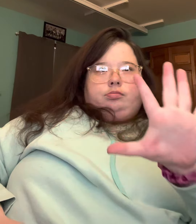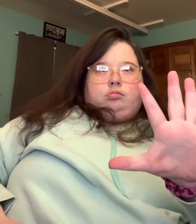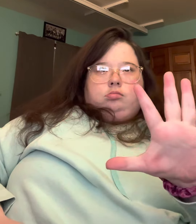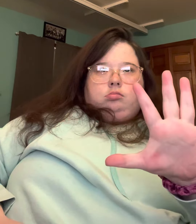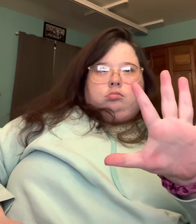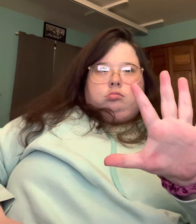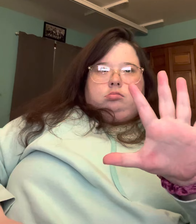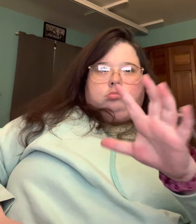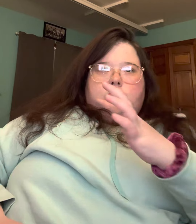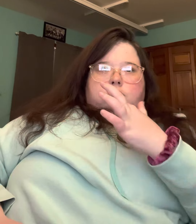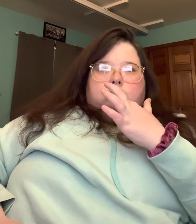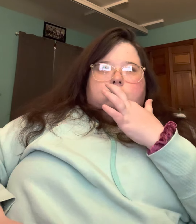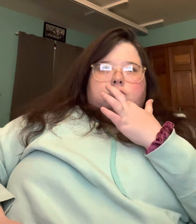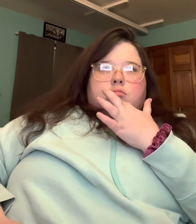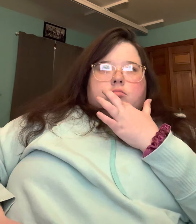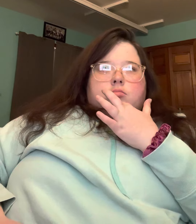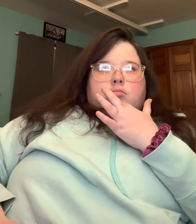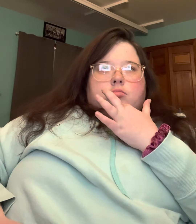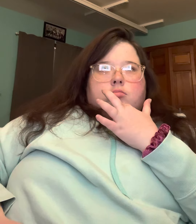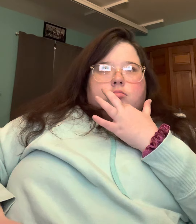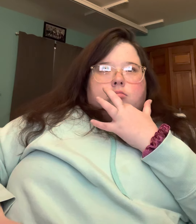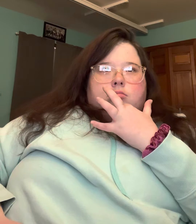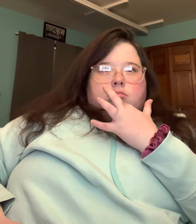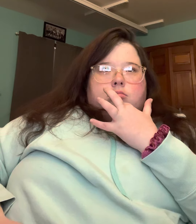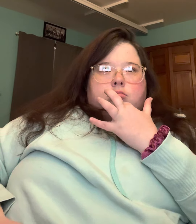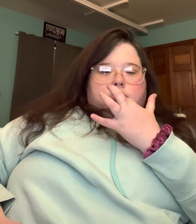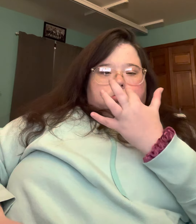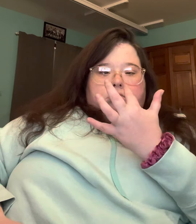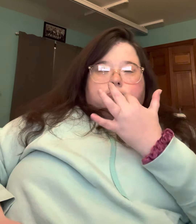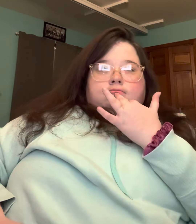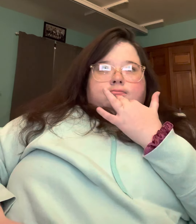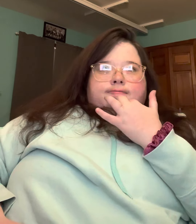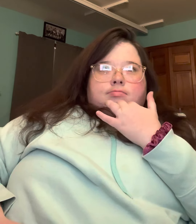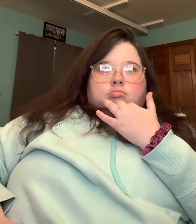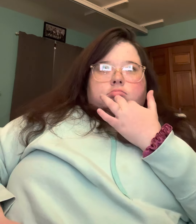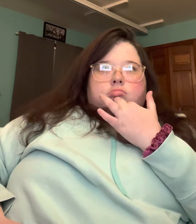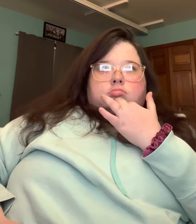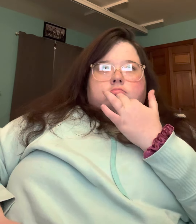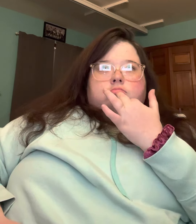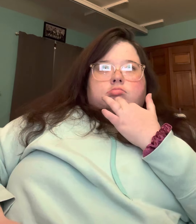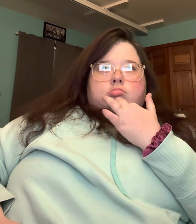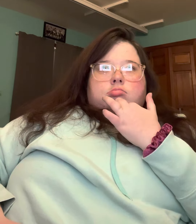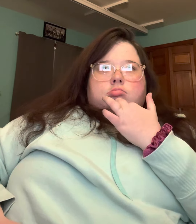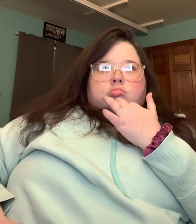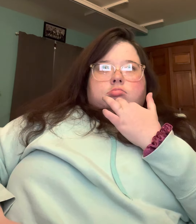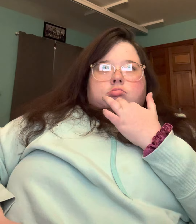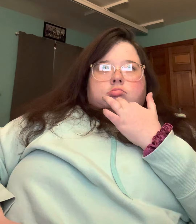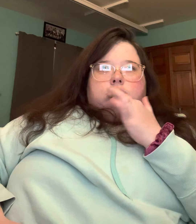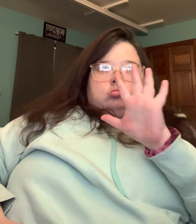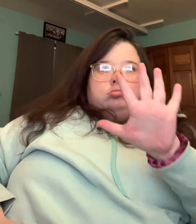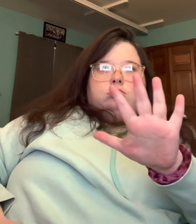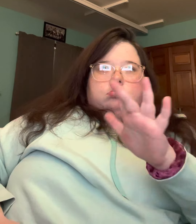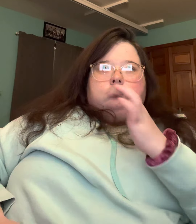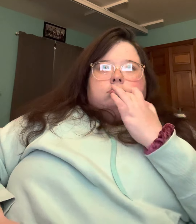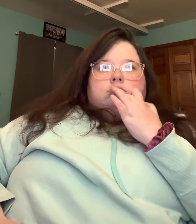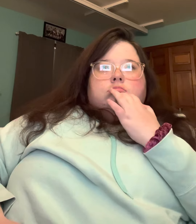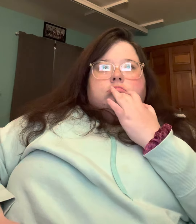the middle finger on your chin, tap twice in the center, your